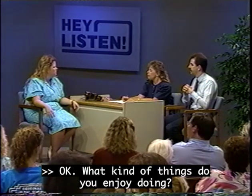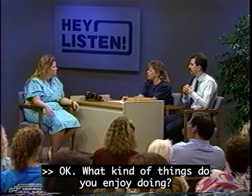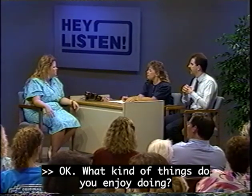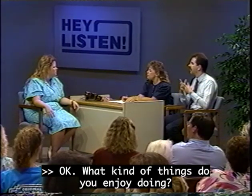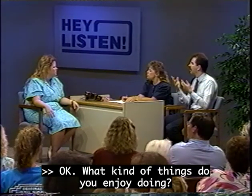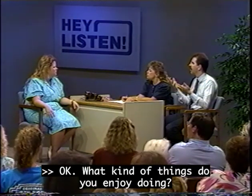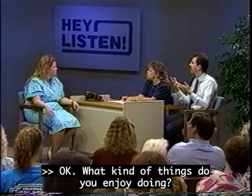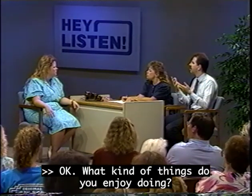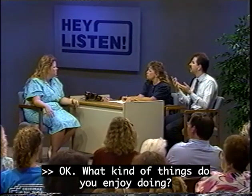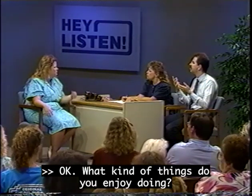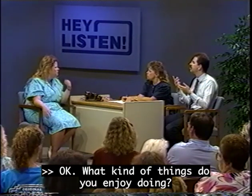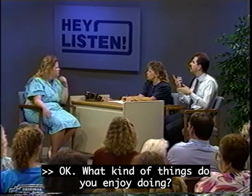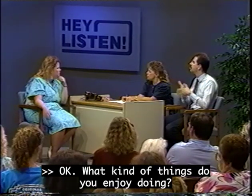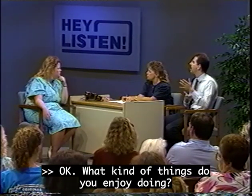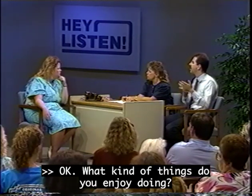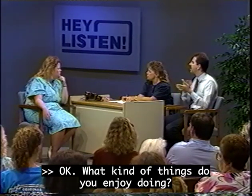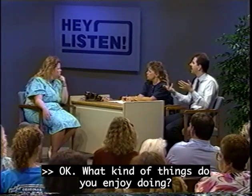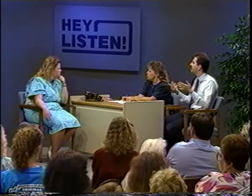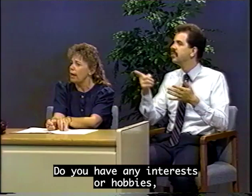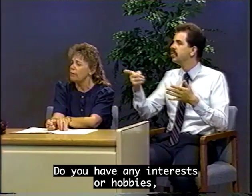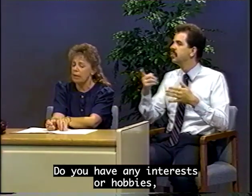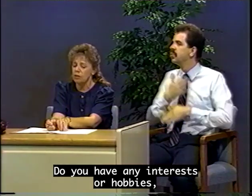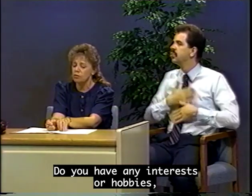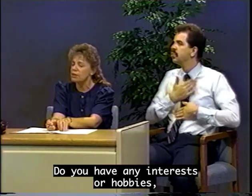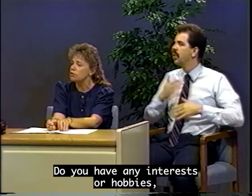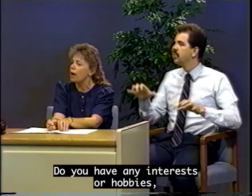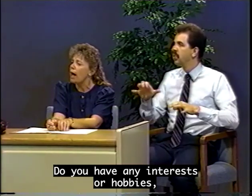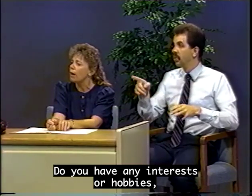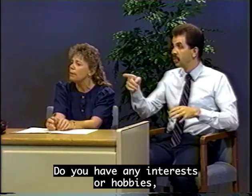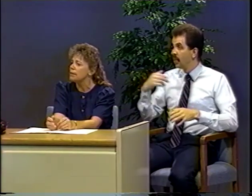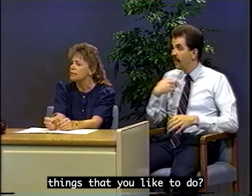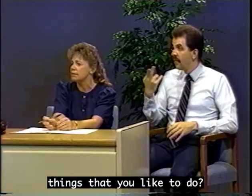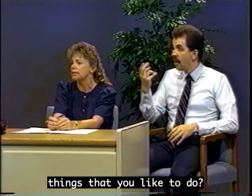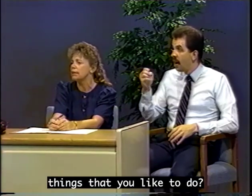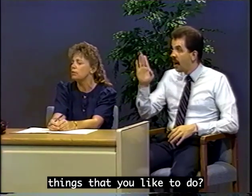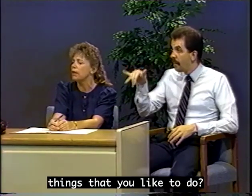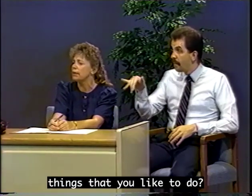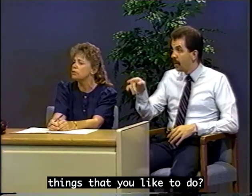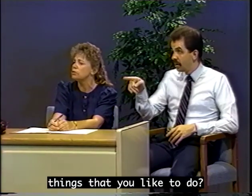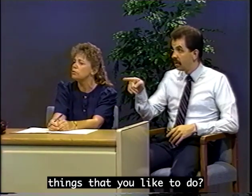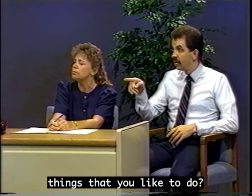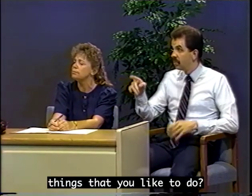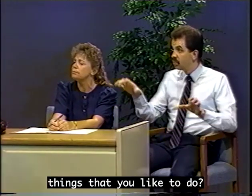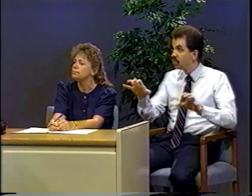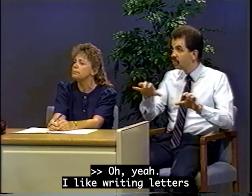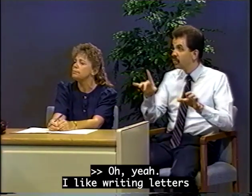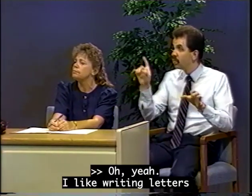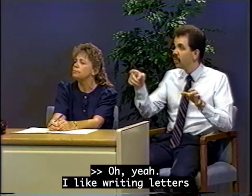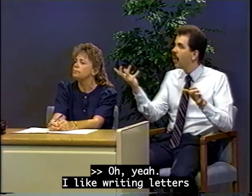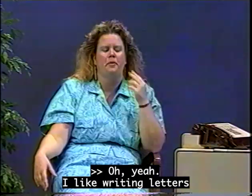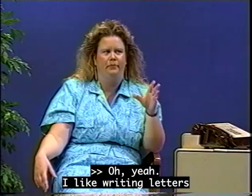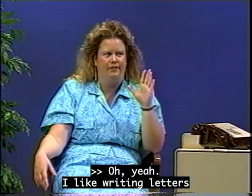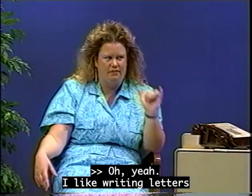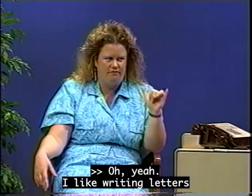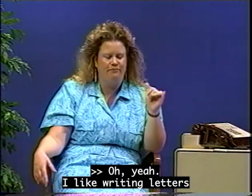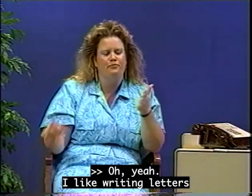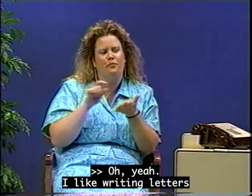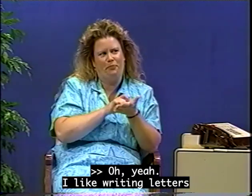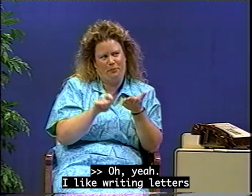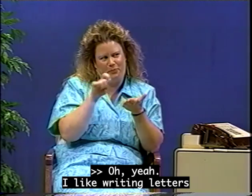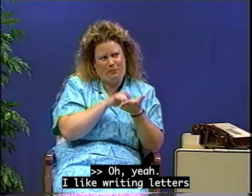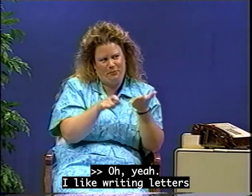What kind of things do you enjoy doing? Do you have any interest or hobbies, things that you like to do? Oh,